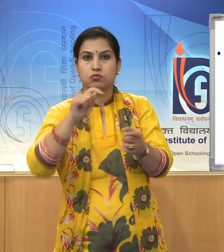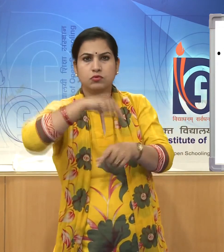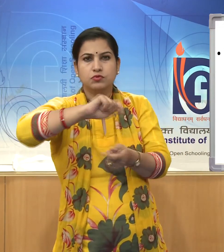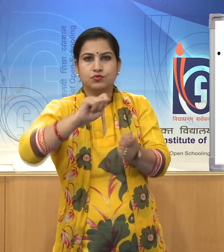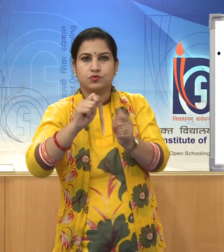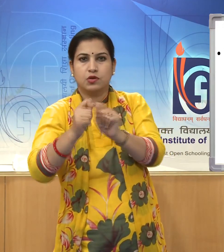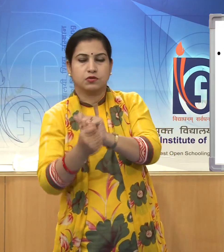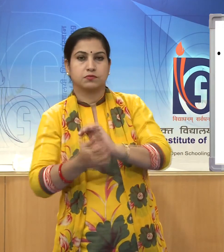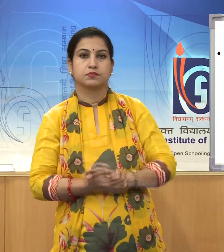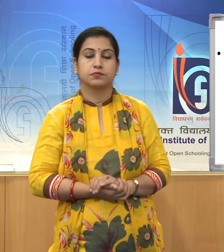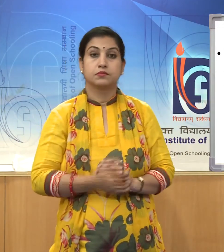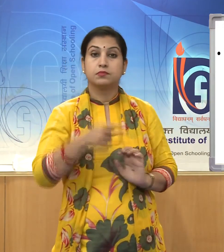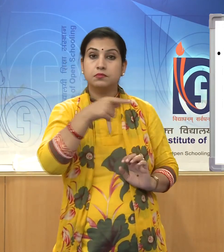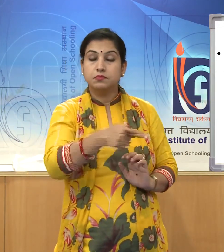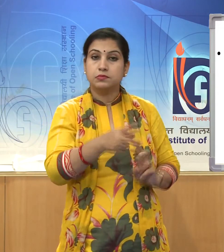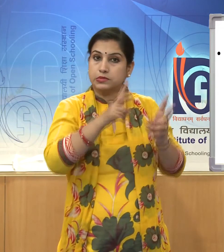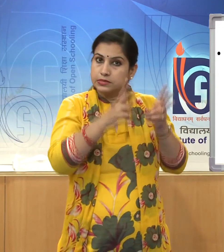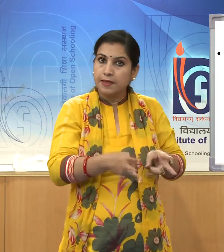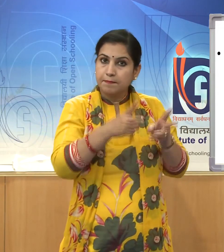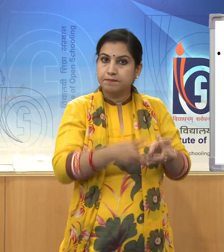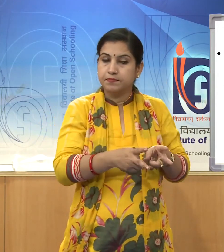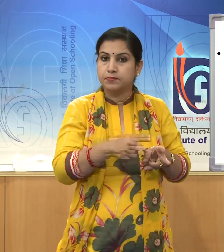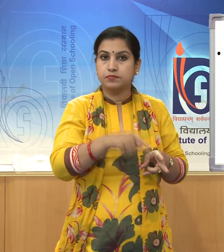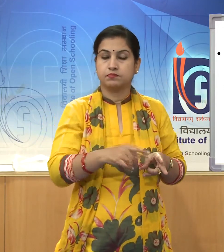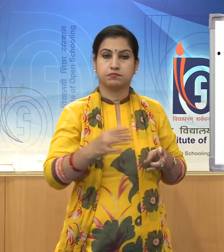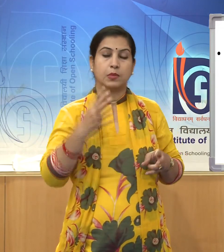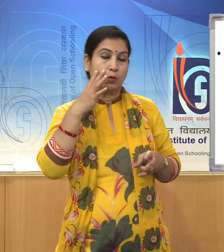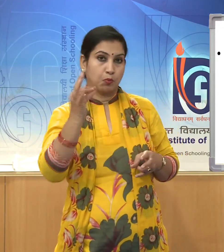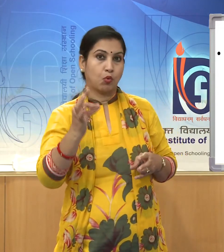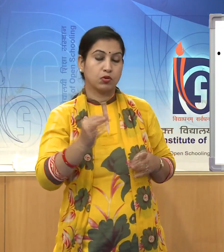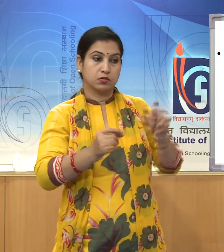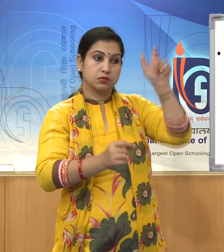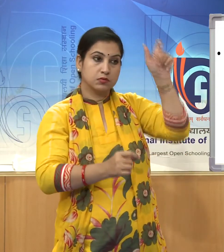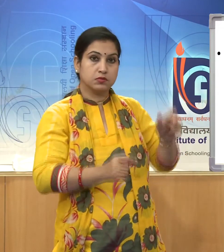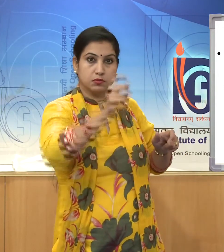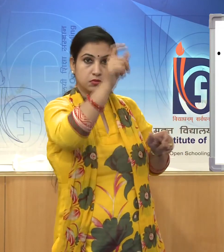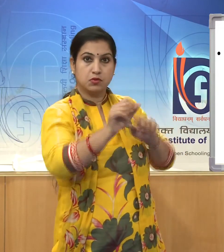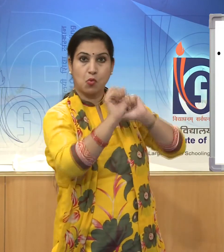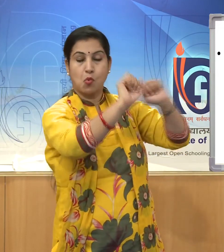movements, they remained very individualistic.